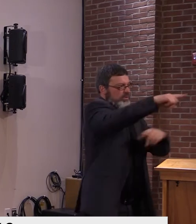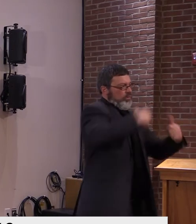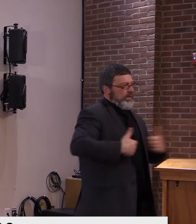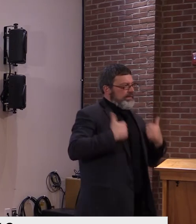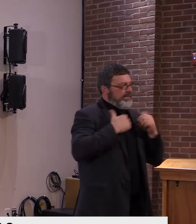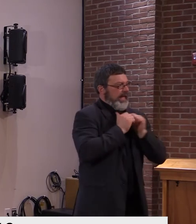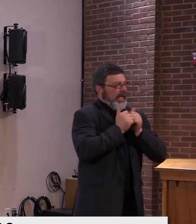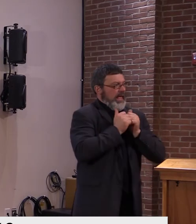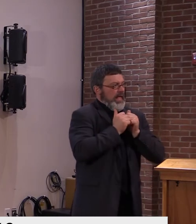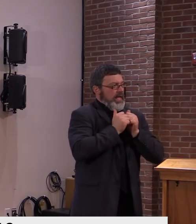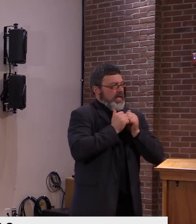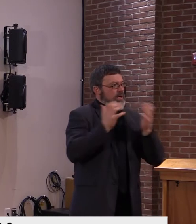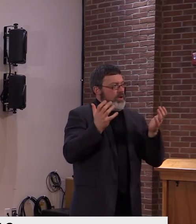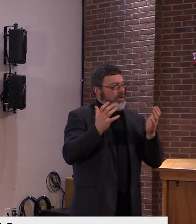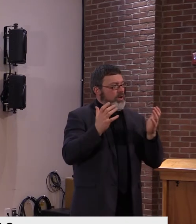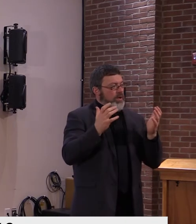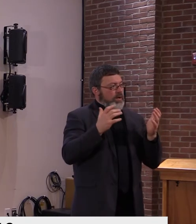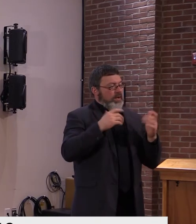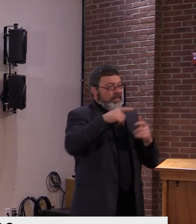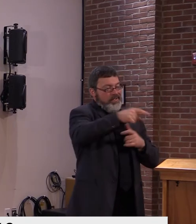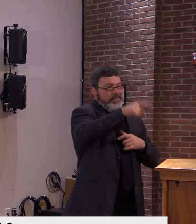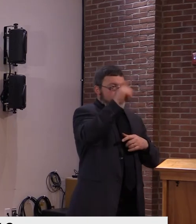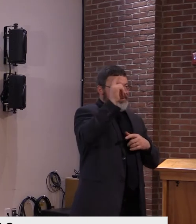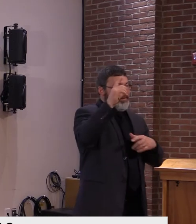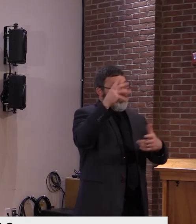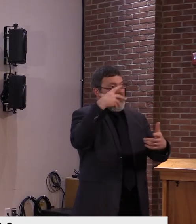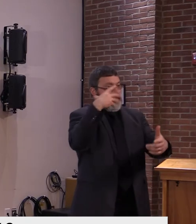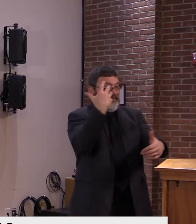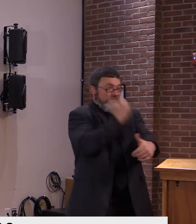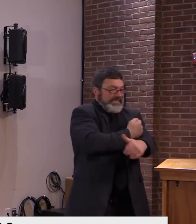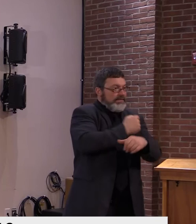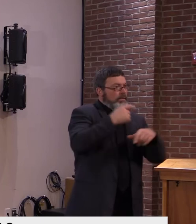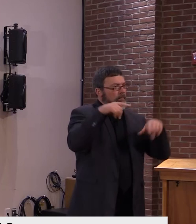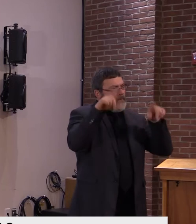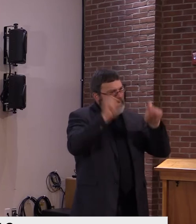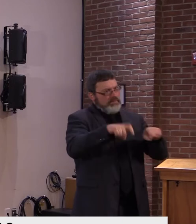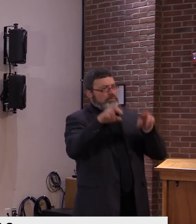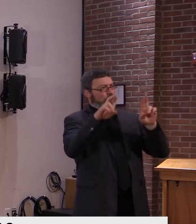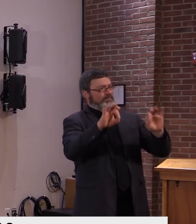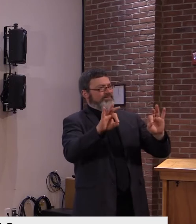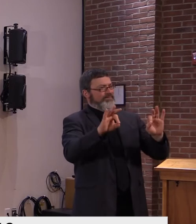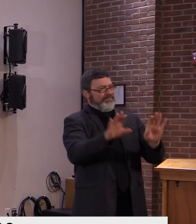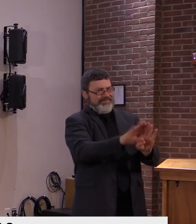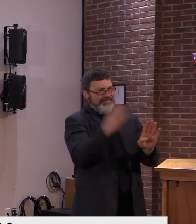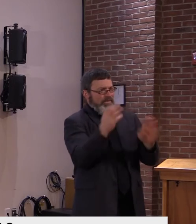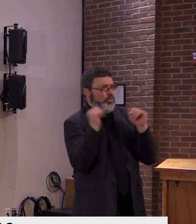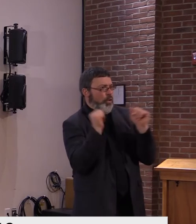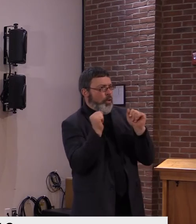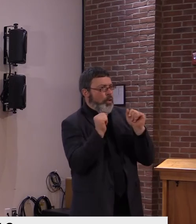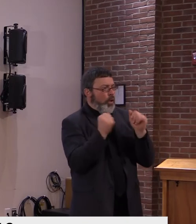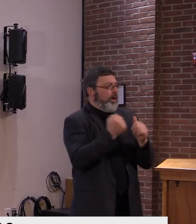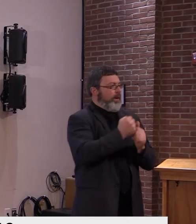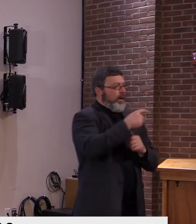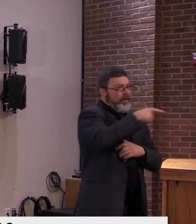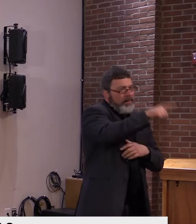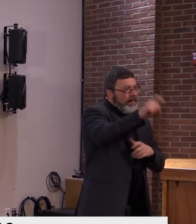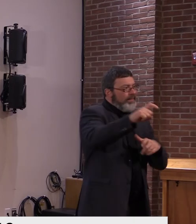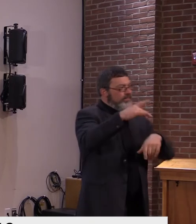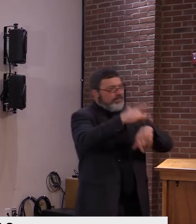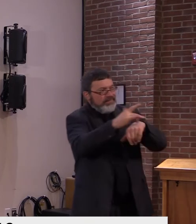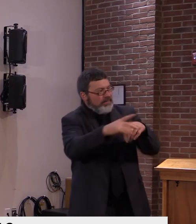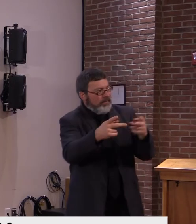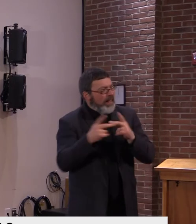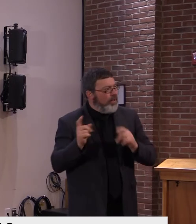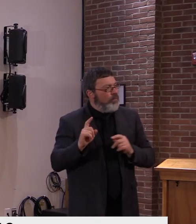a lot of things going on behind the scenes that you or anyone in the public wouldn't actually even recognize at this point, because it's all